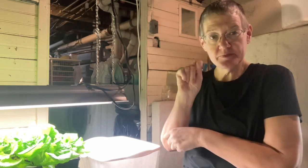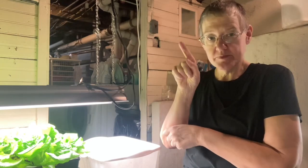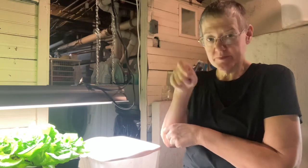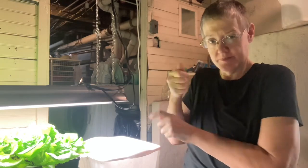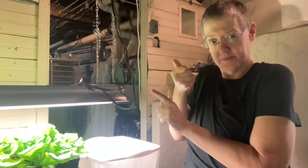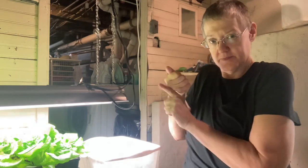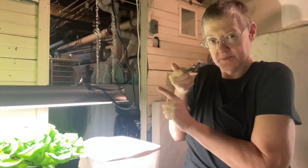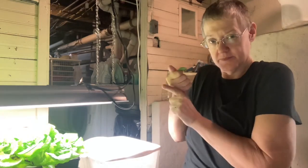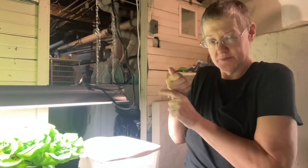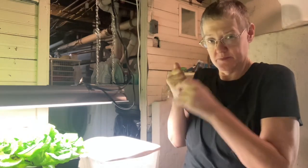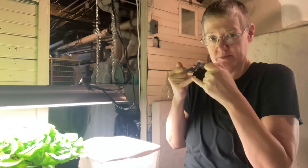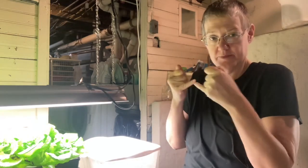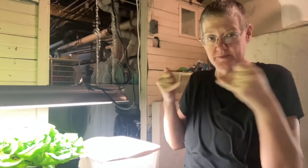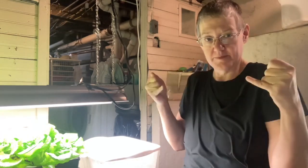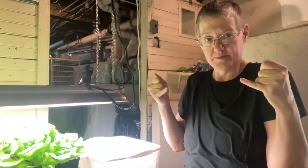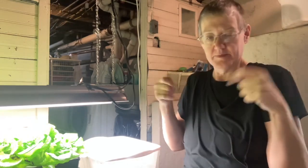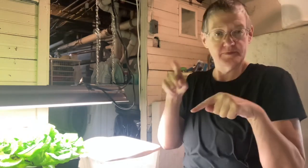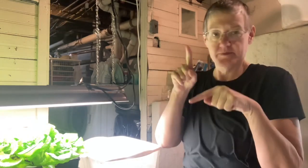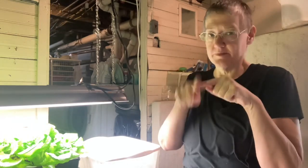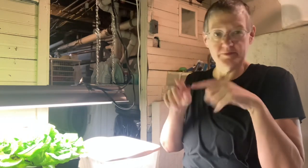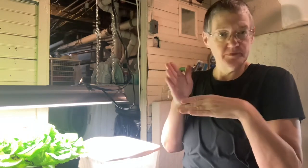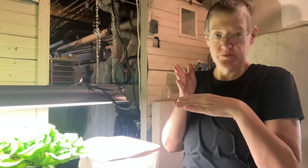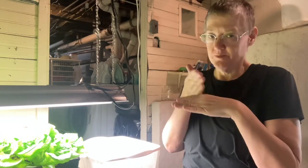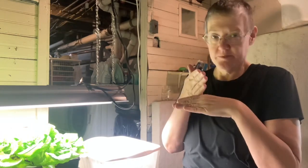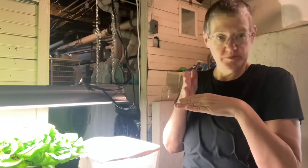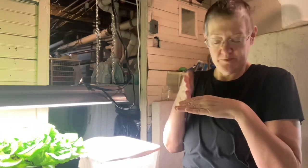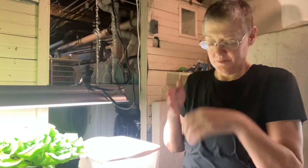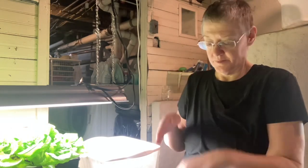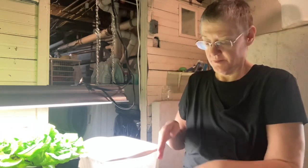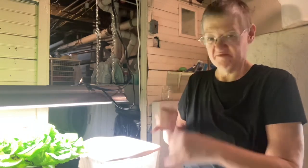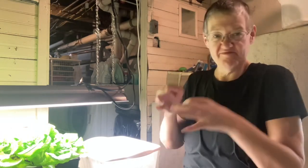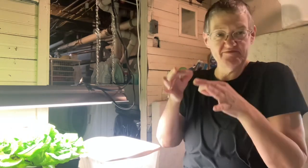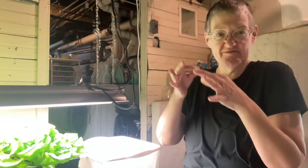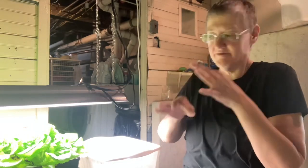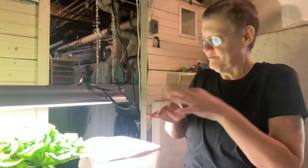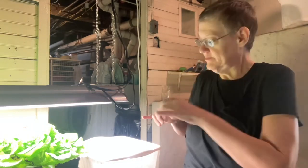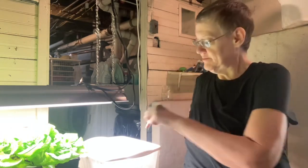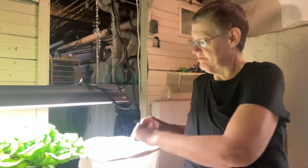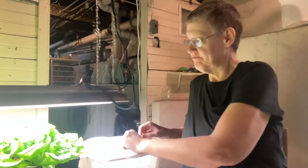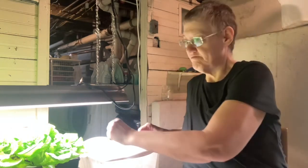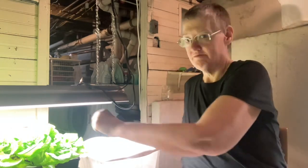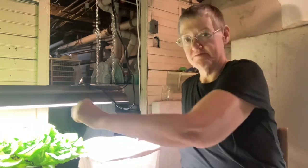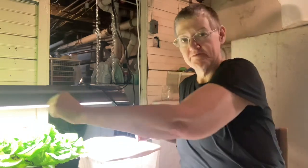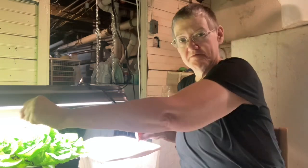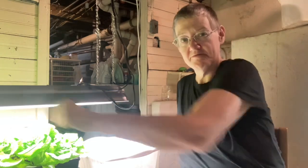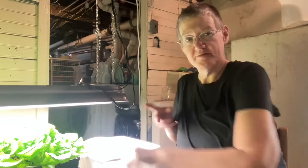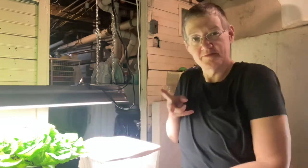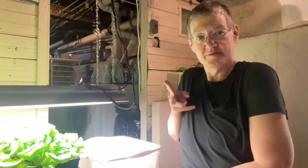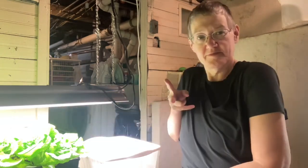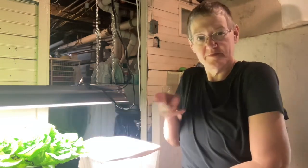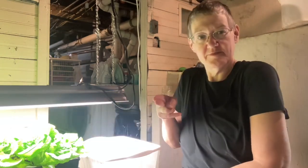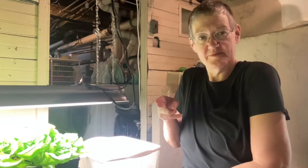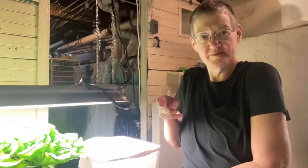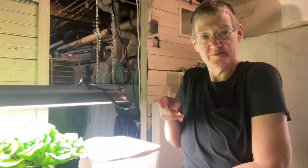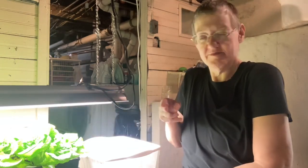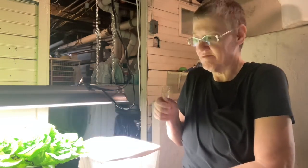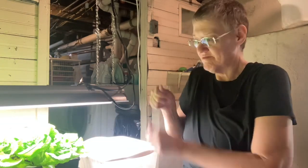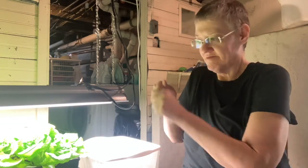Then each pot needs its own wicking rope. They can't share. And I just measured it and cut it to